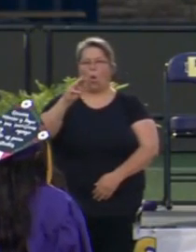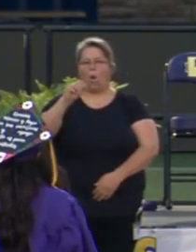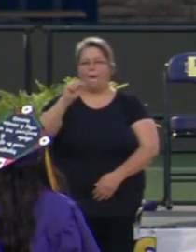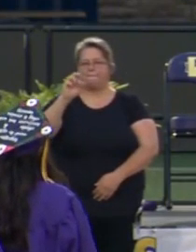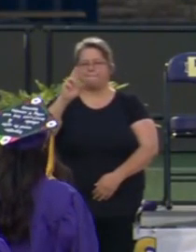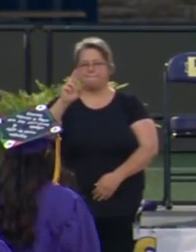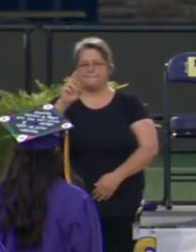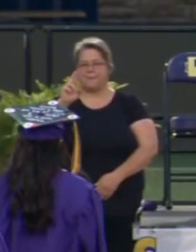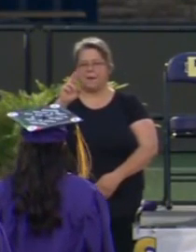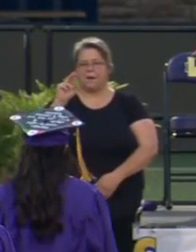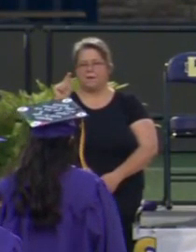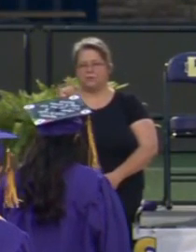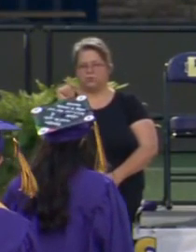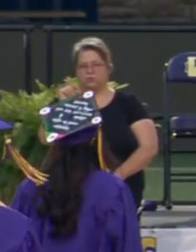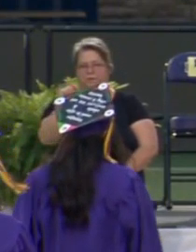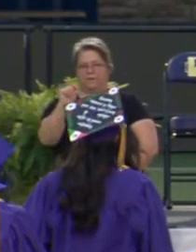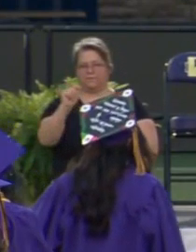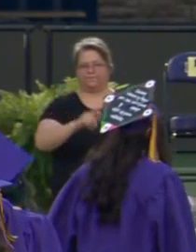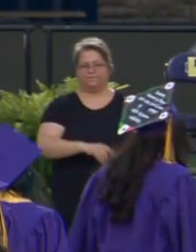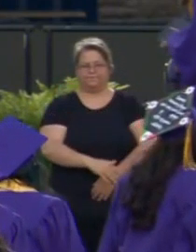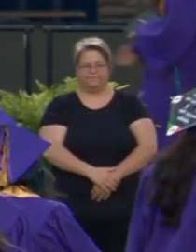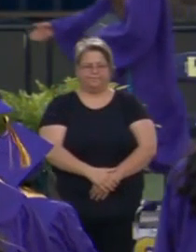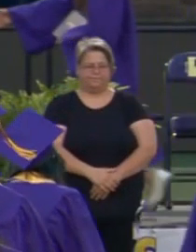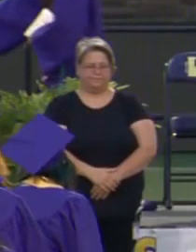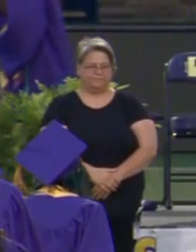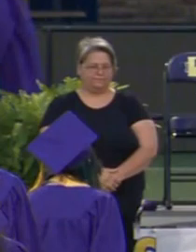Omar Toure.